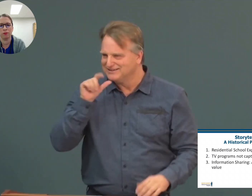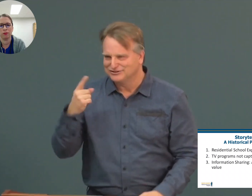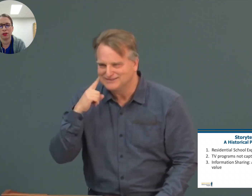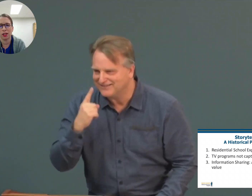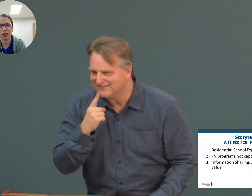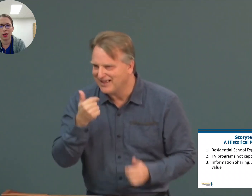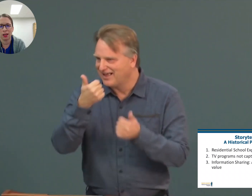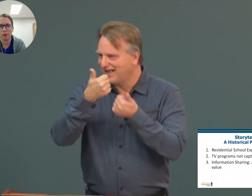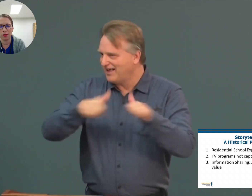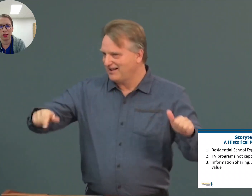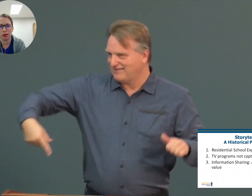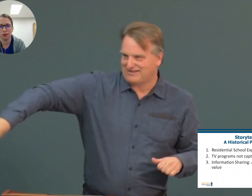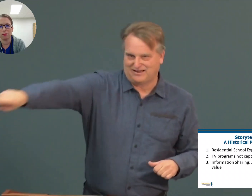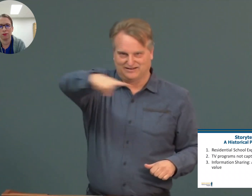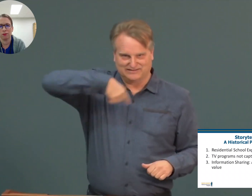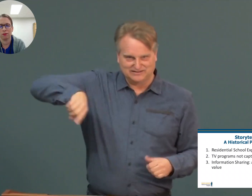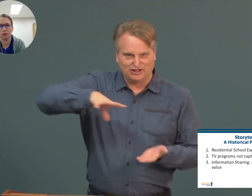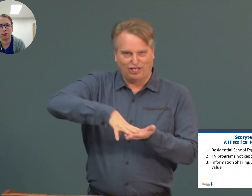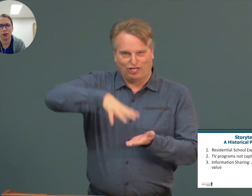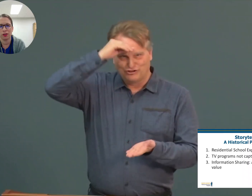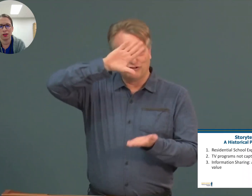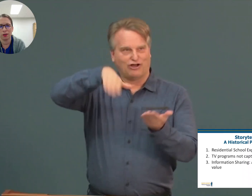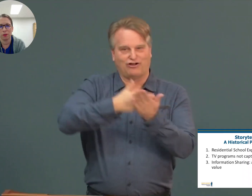Just like in any community, not just the deaf community.